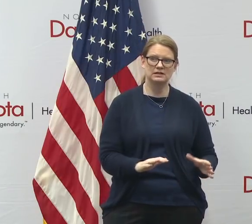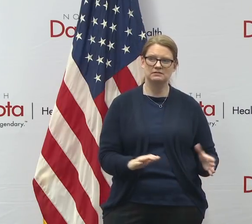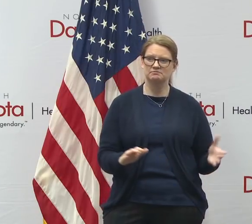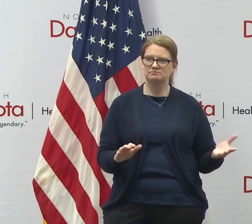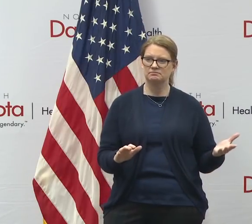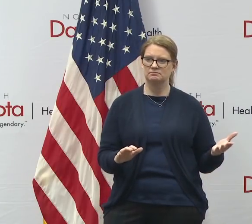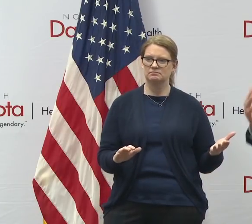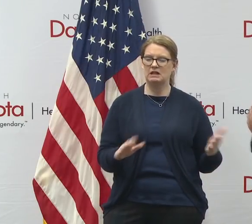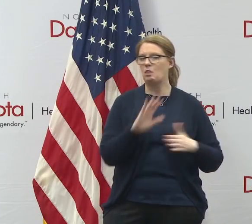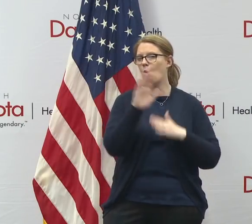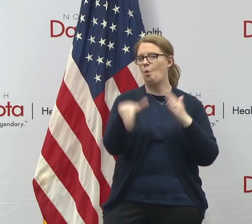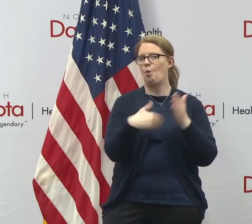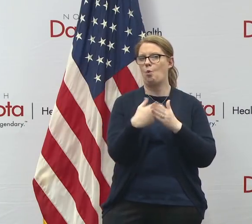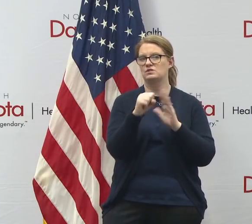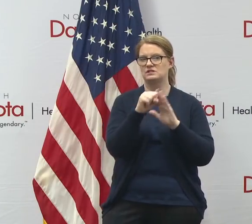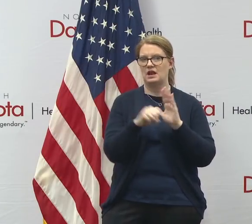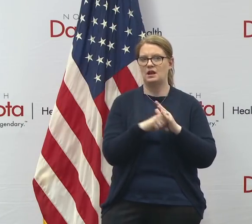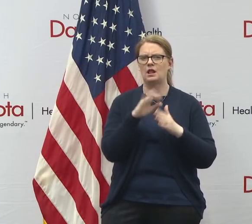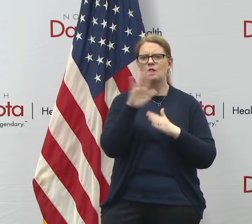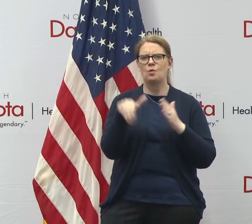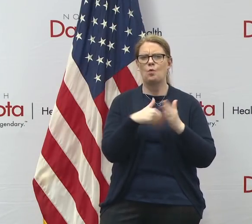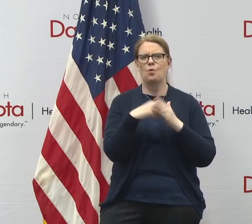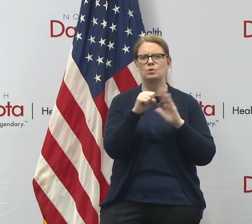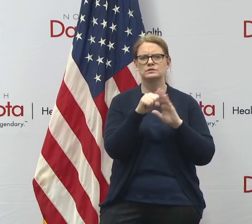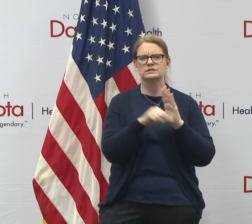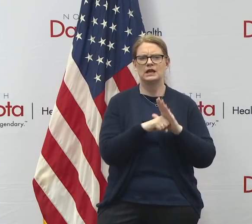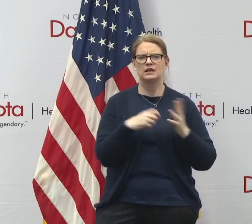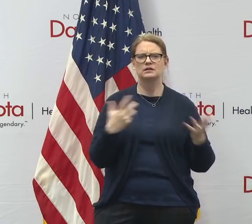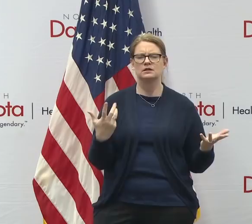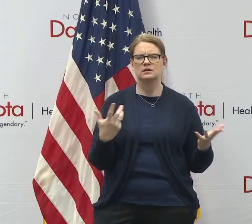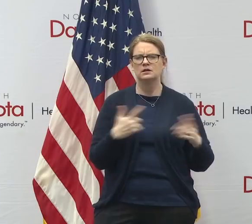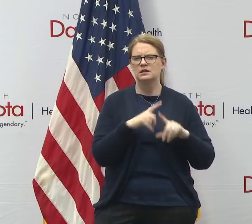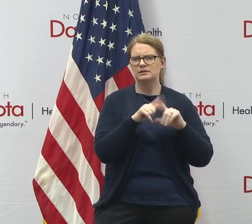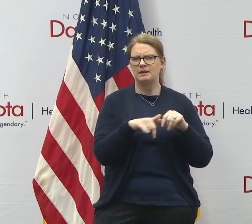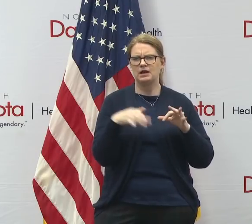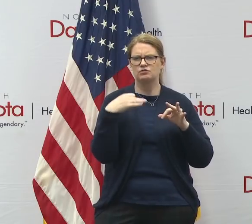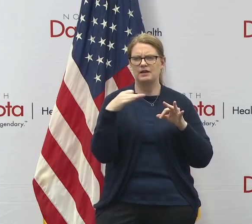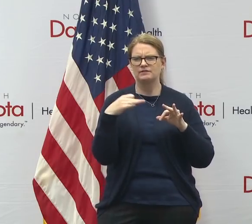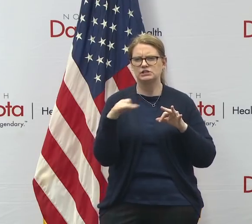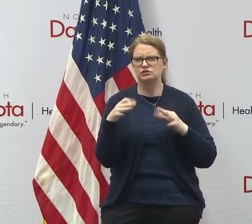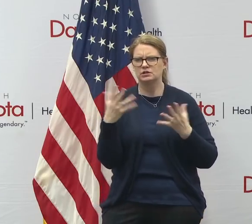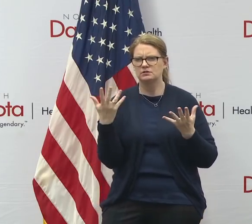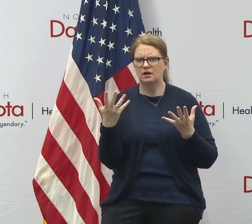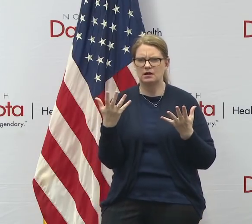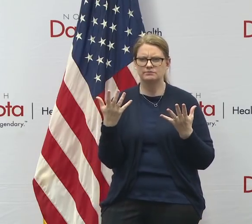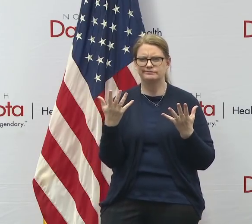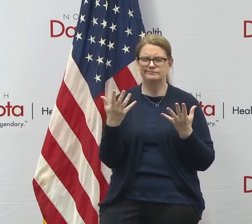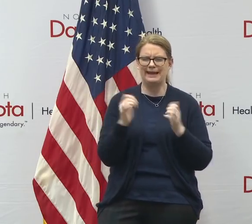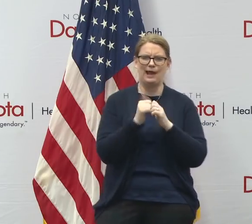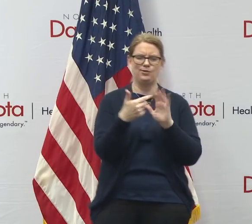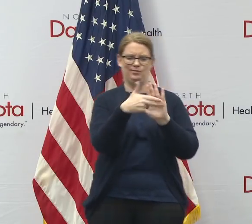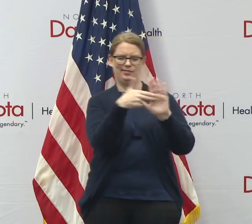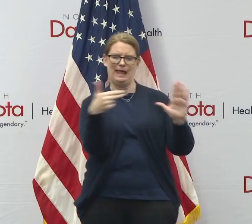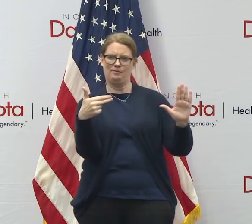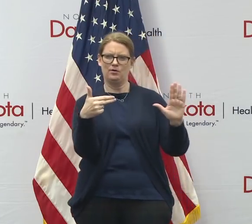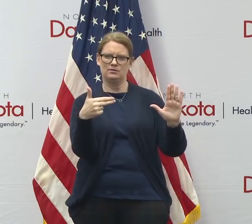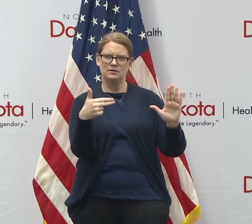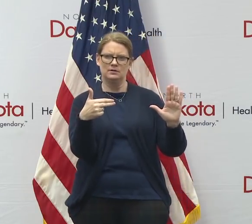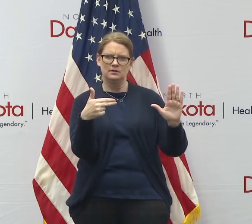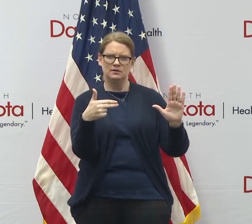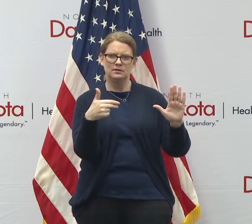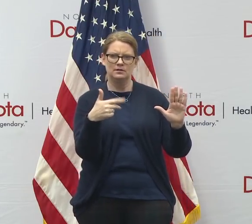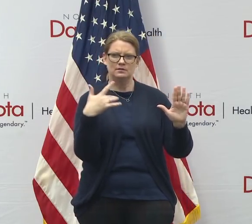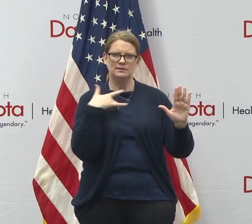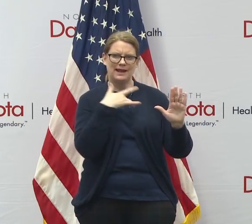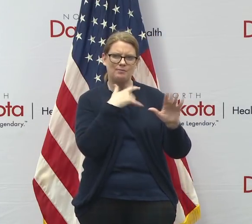about in the whole state? In the whole state? Yeah, depending on your definition of the type of work,